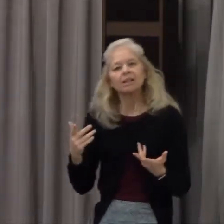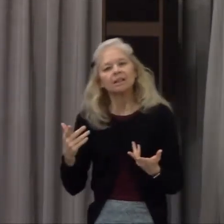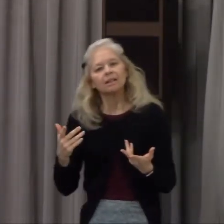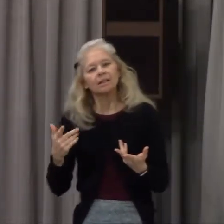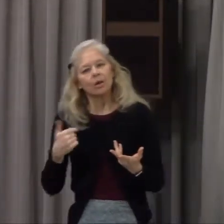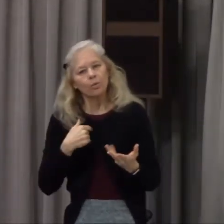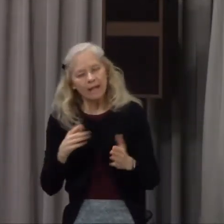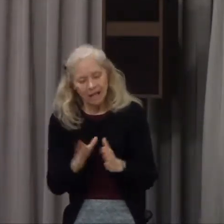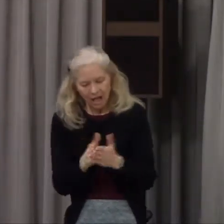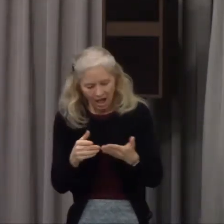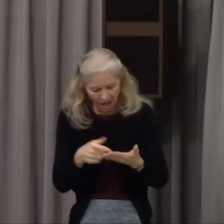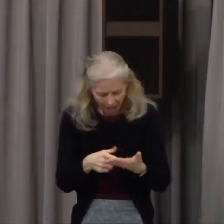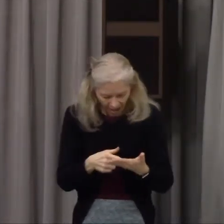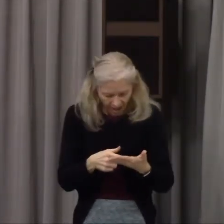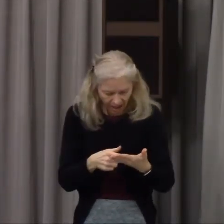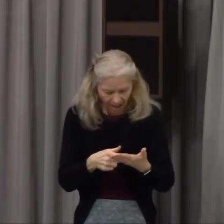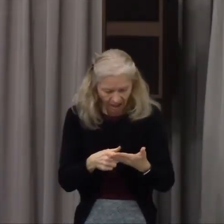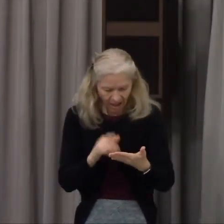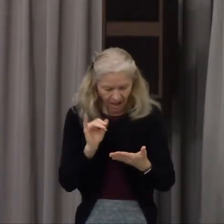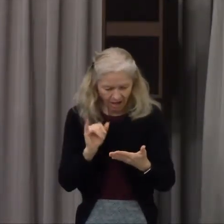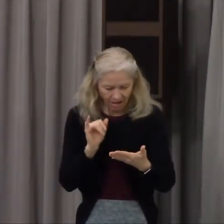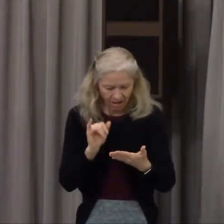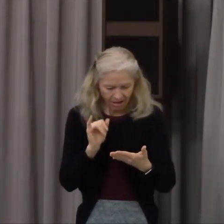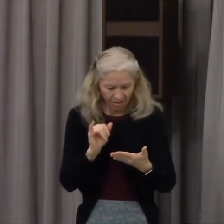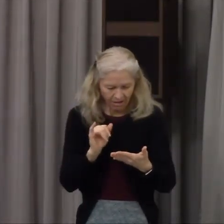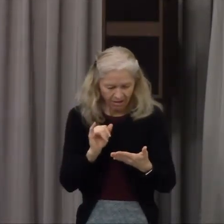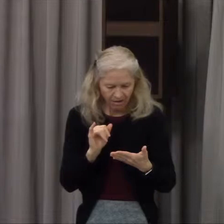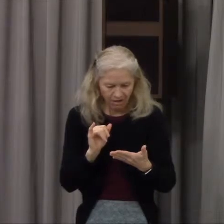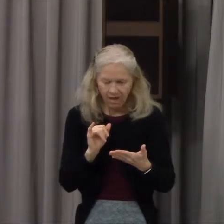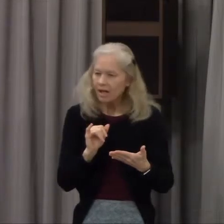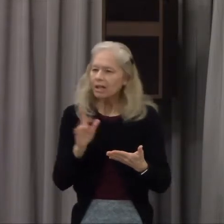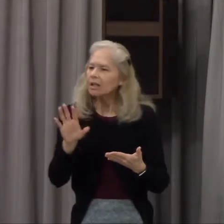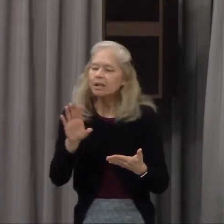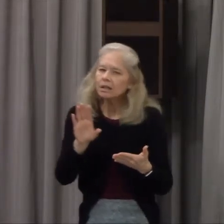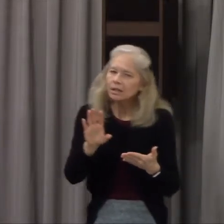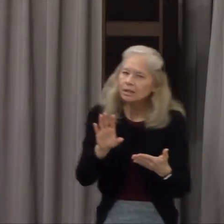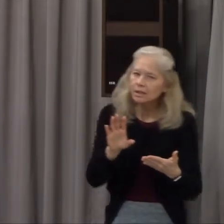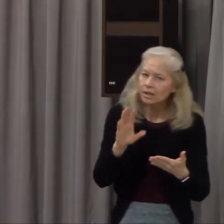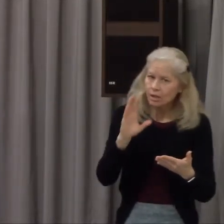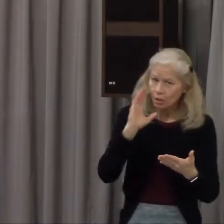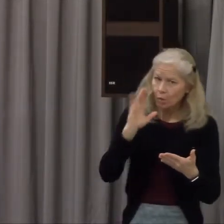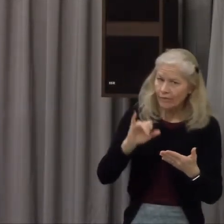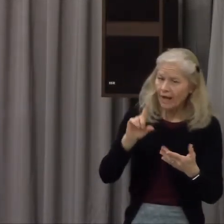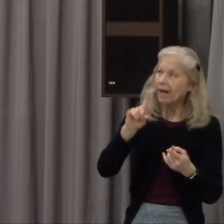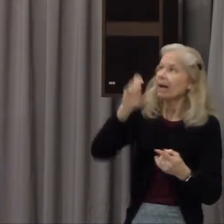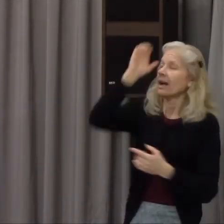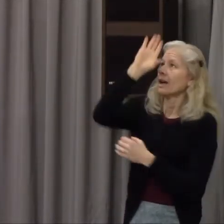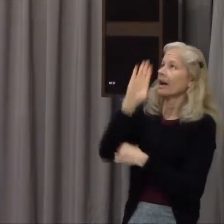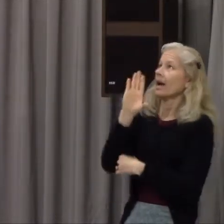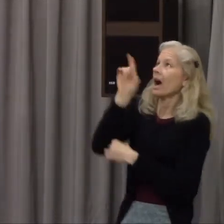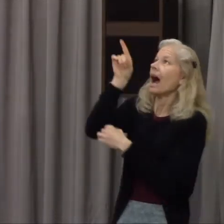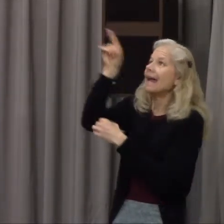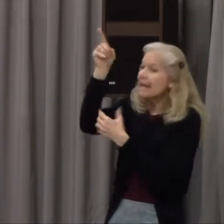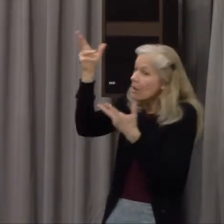we'd be reminded that God does see it. You see? He sees it all the time.